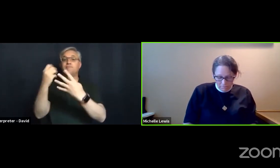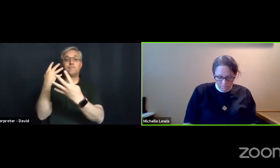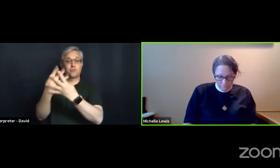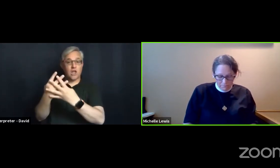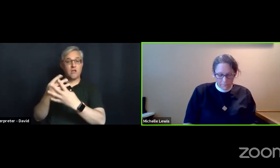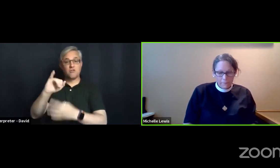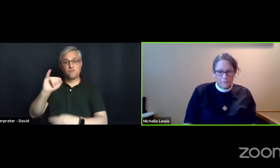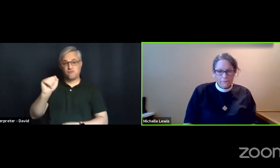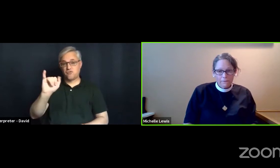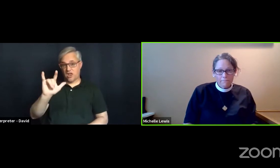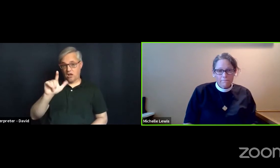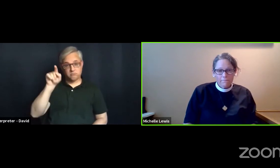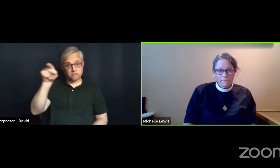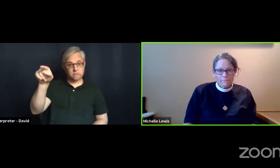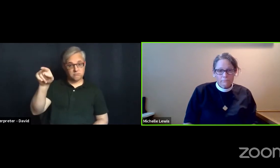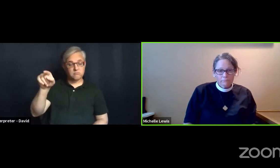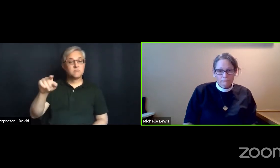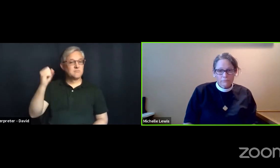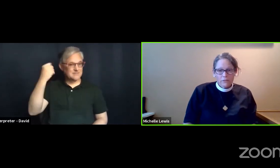Jail,